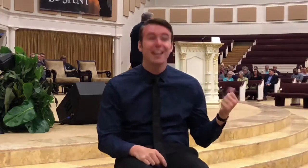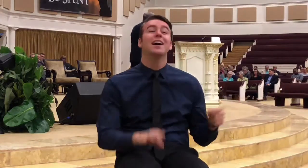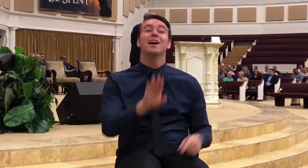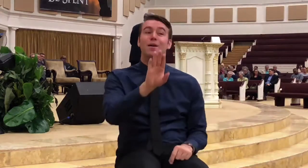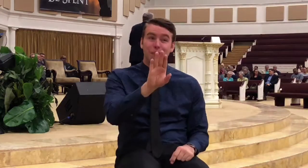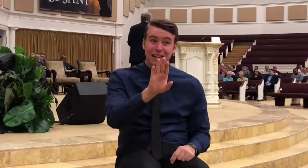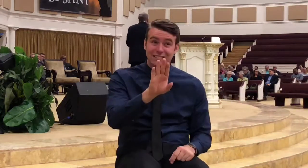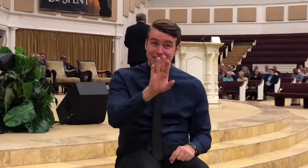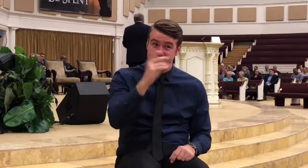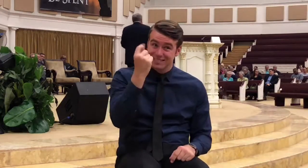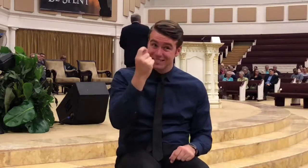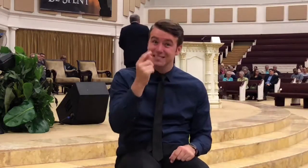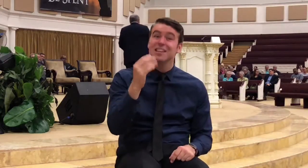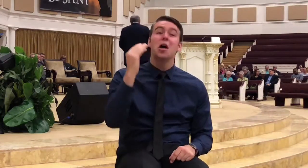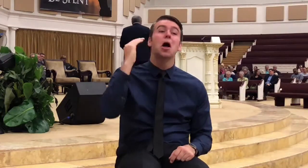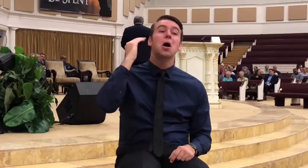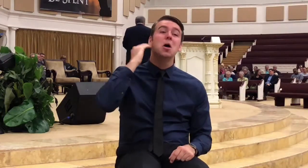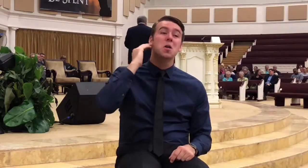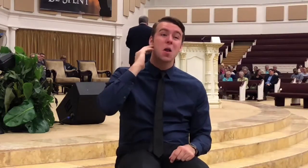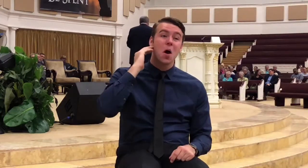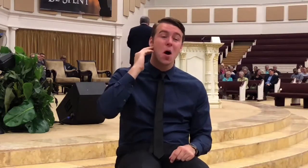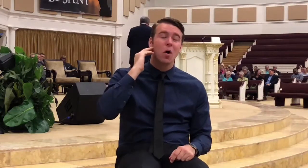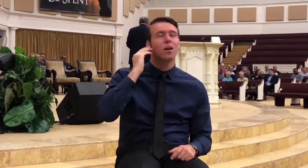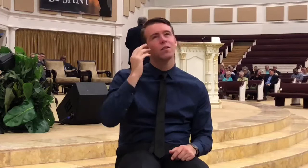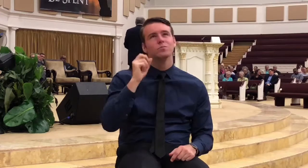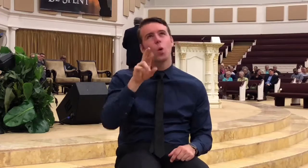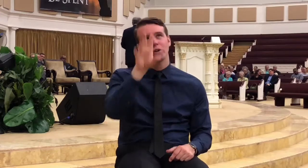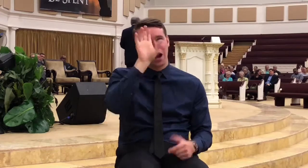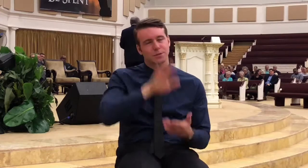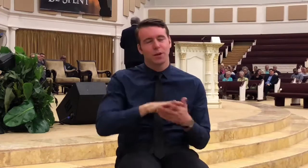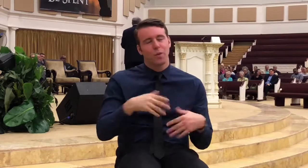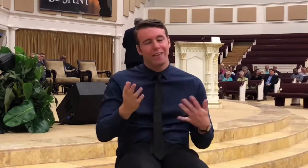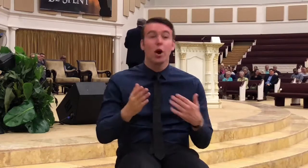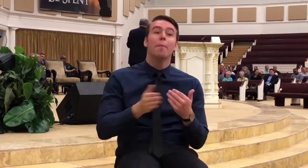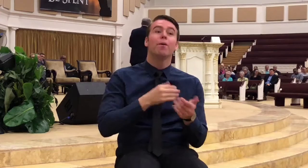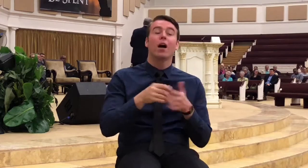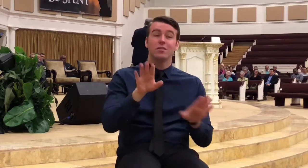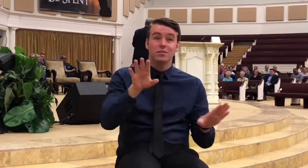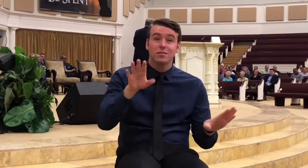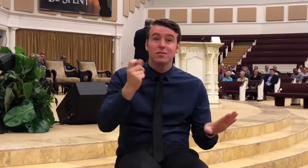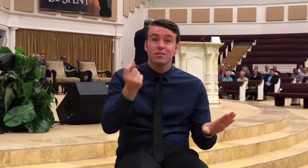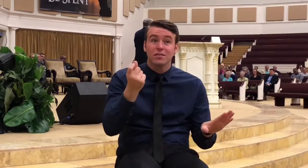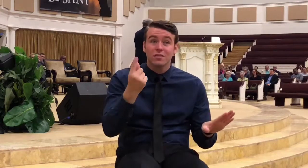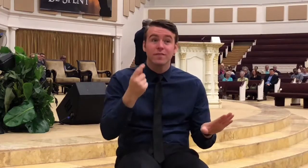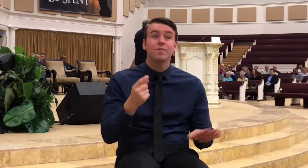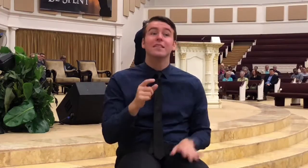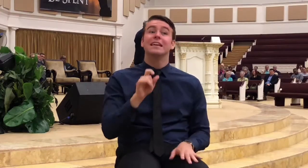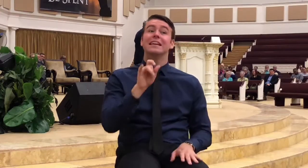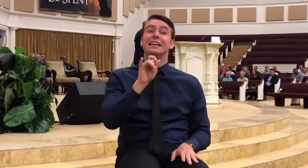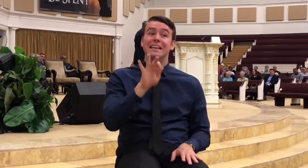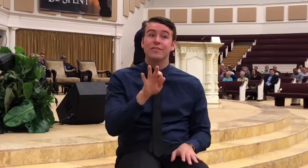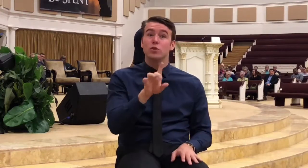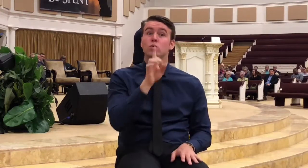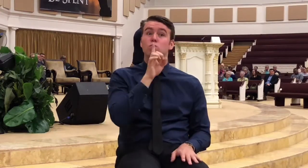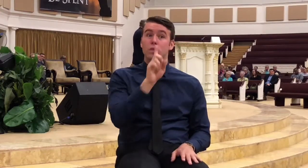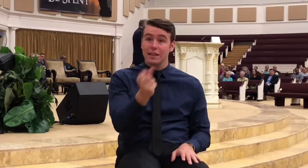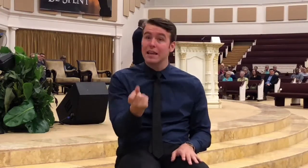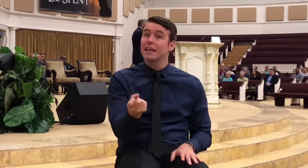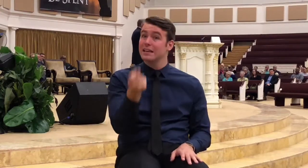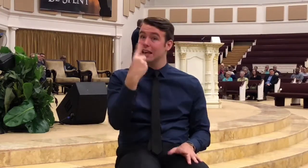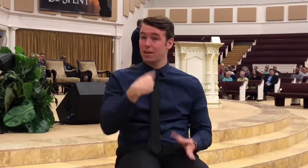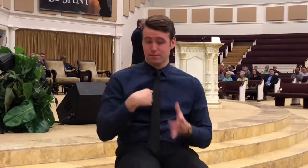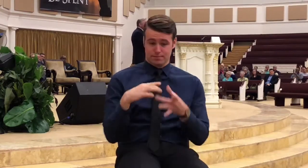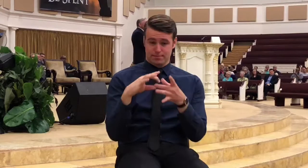But you know, or your husband, but you know, if you really get what I'm talking